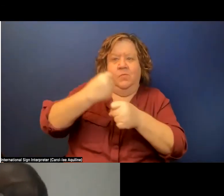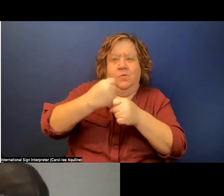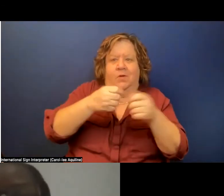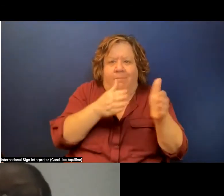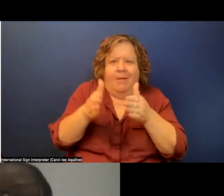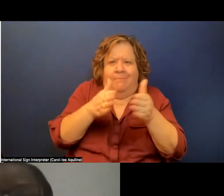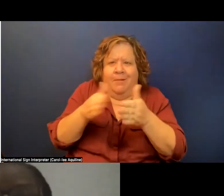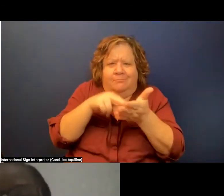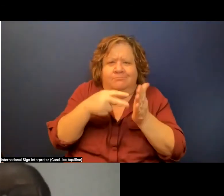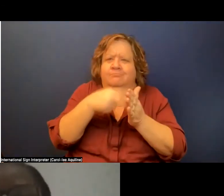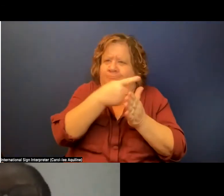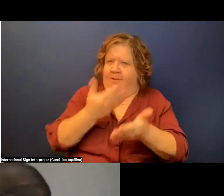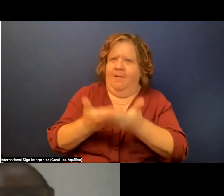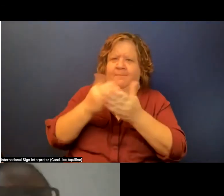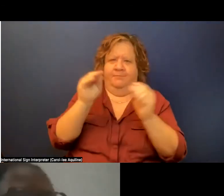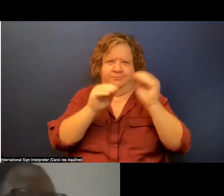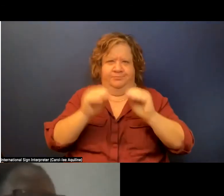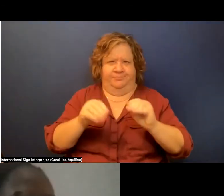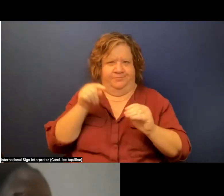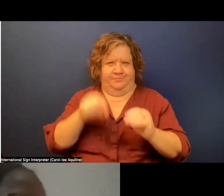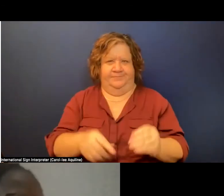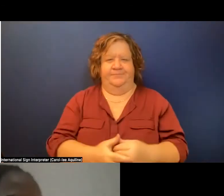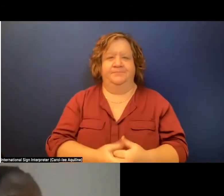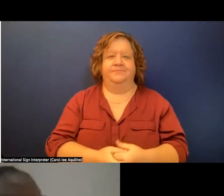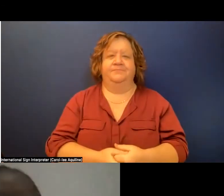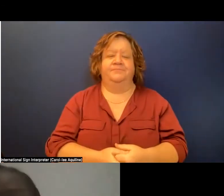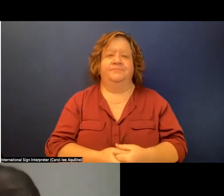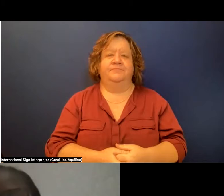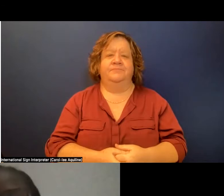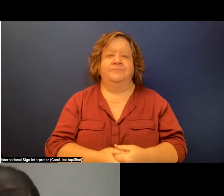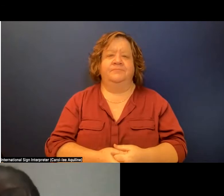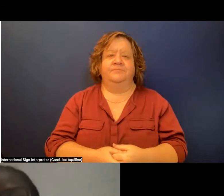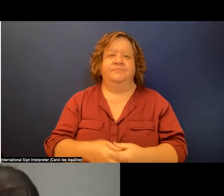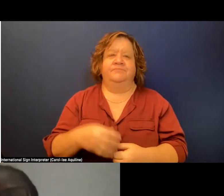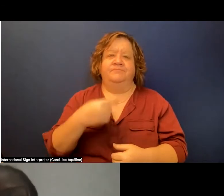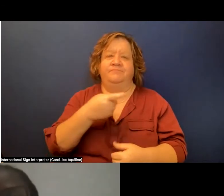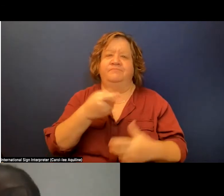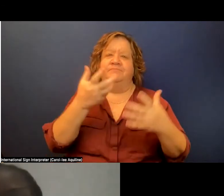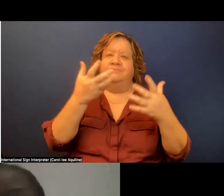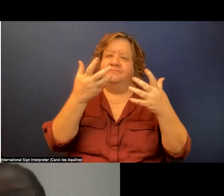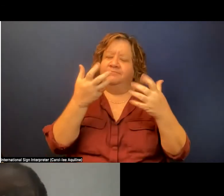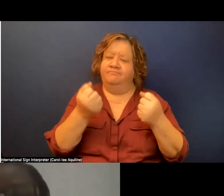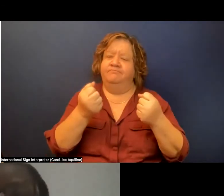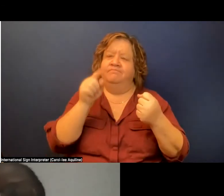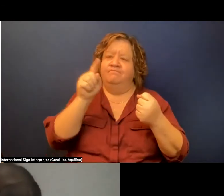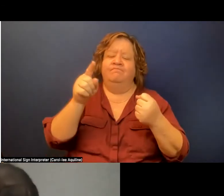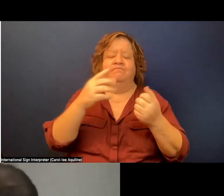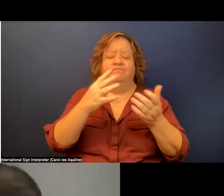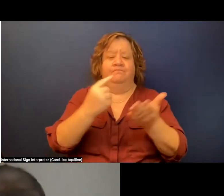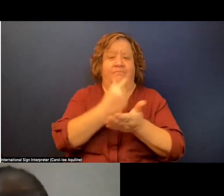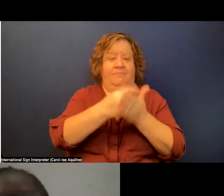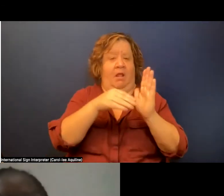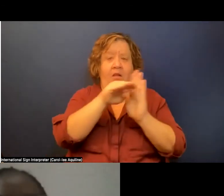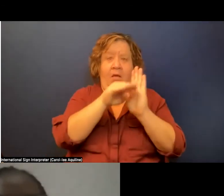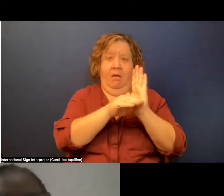Act 715, Inclusive Education Policy of Ghana, SDGs, and the African Disability Protocol. She has strong technical